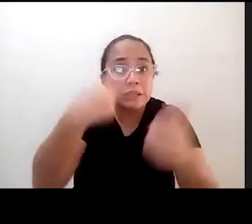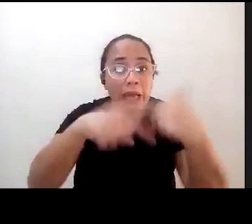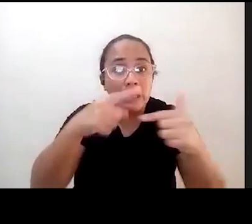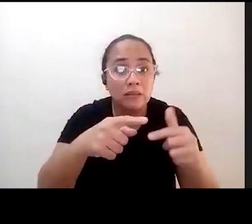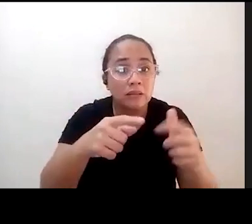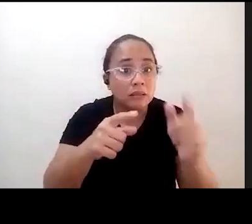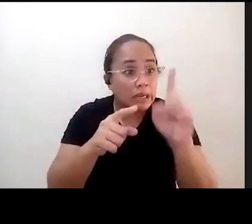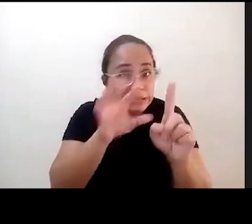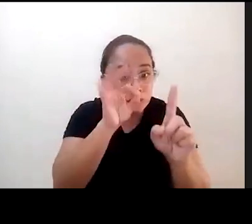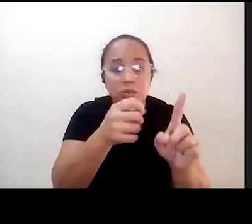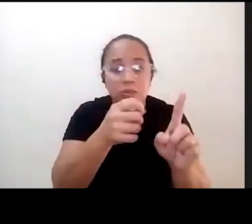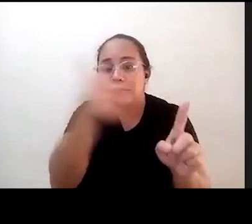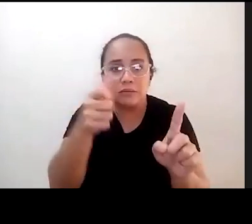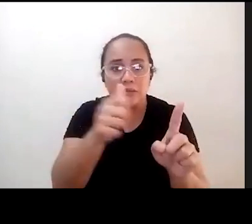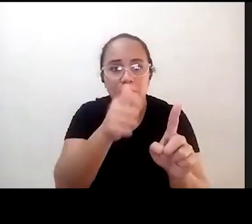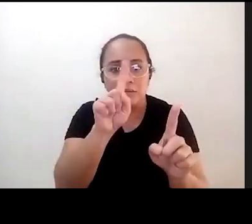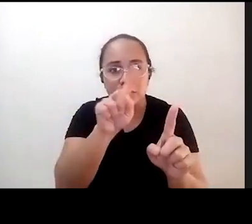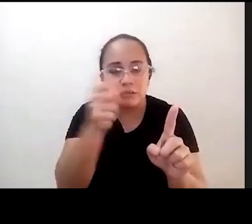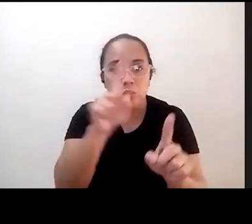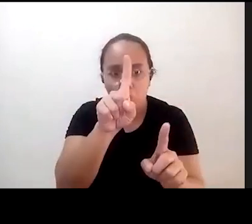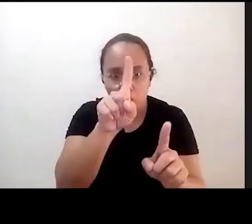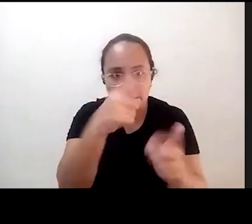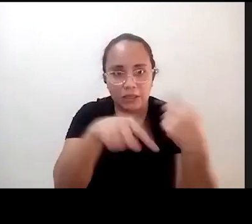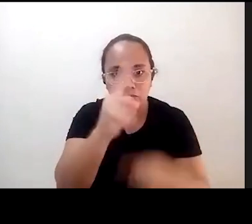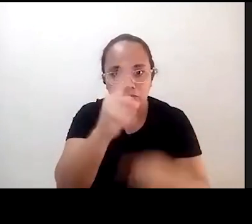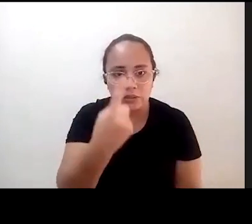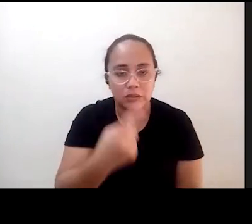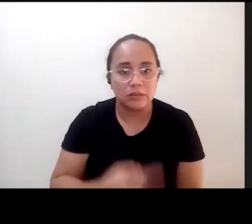And this should be 11, I think.